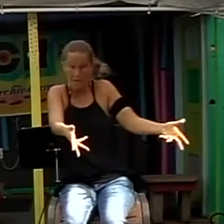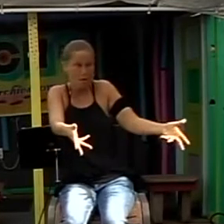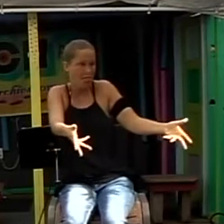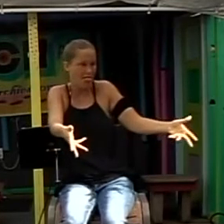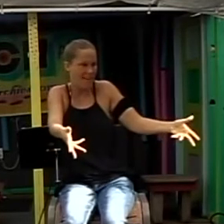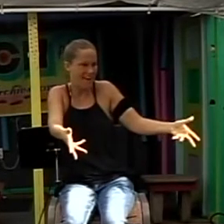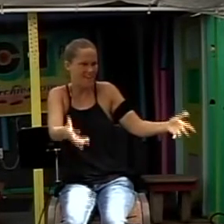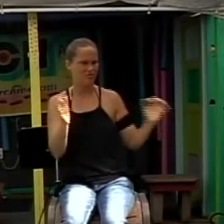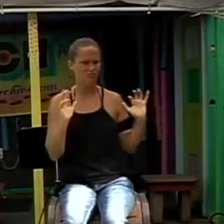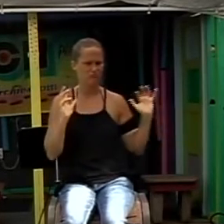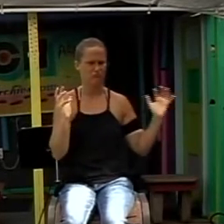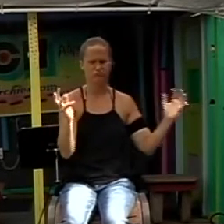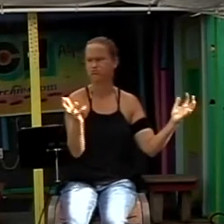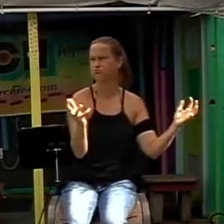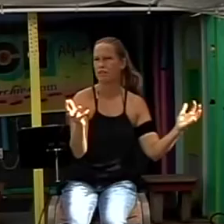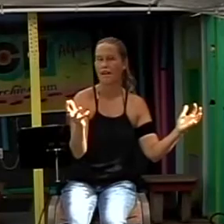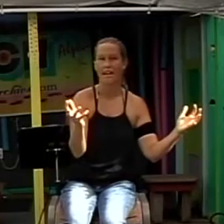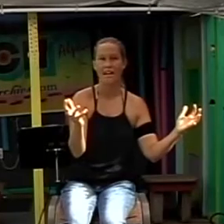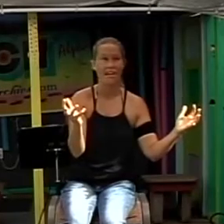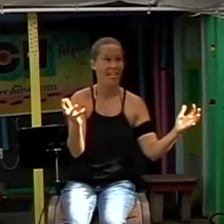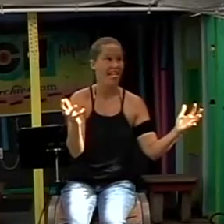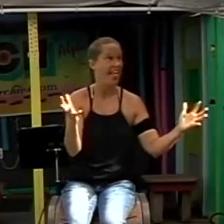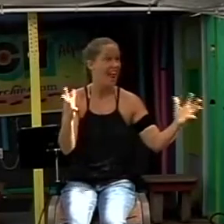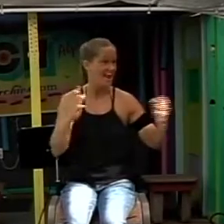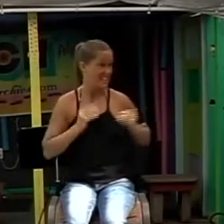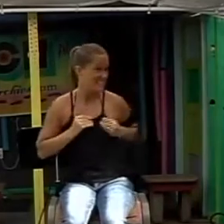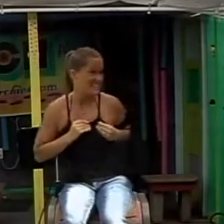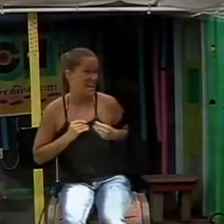were baptized, and that day about